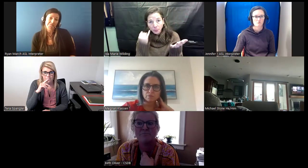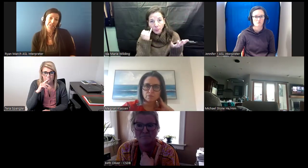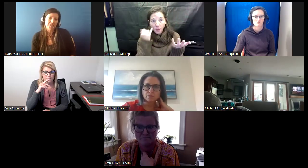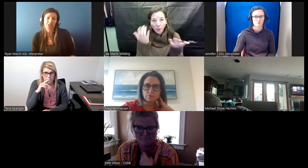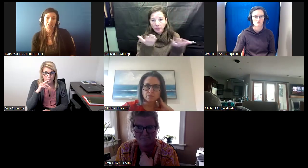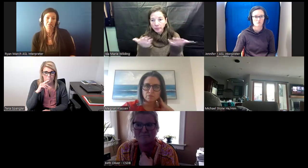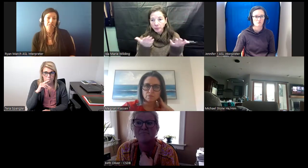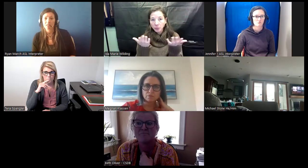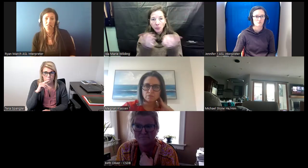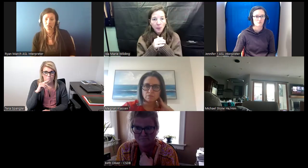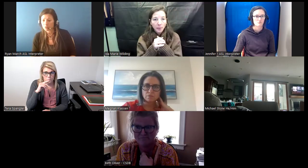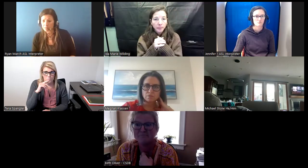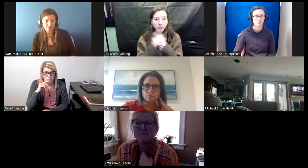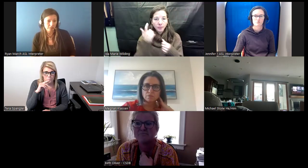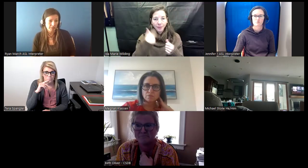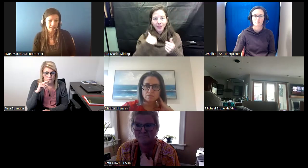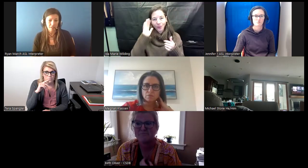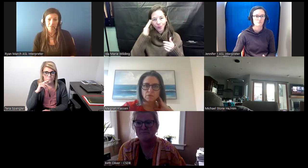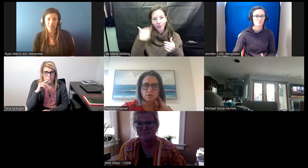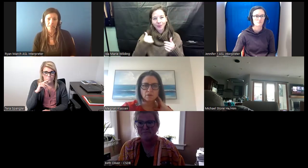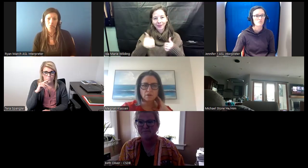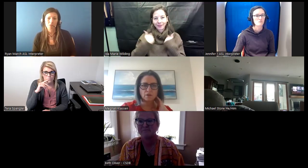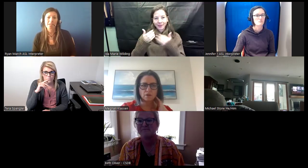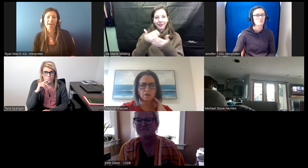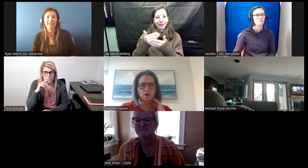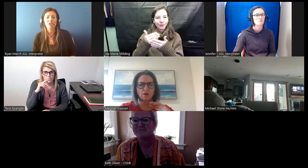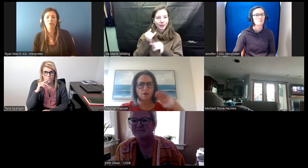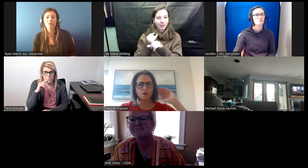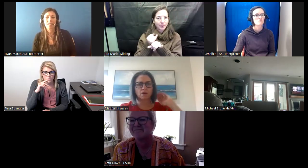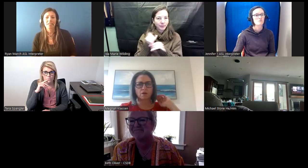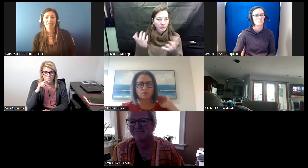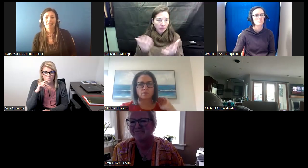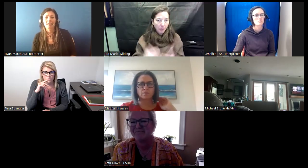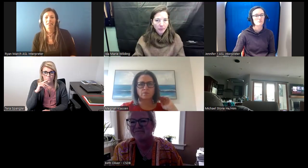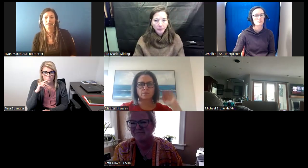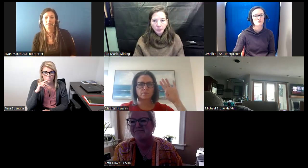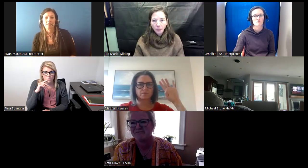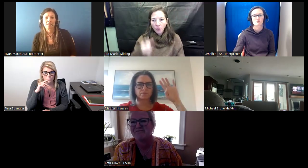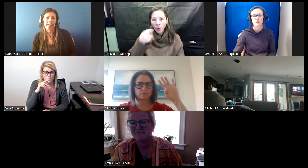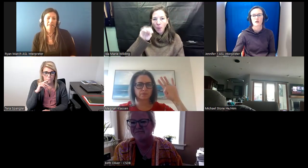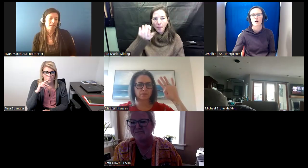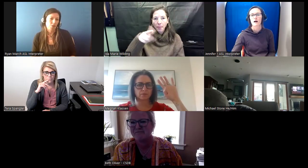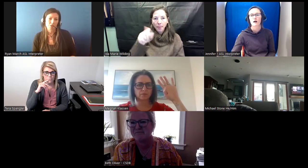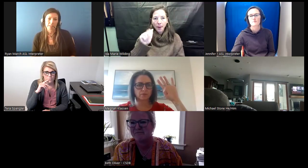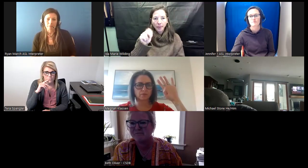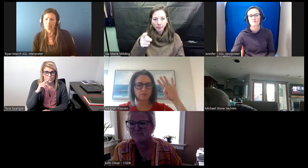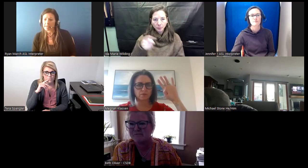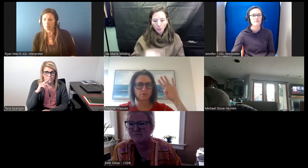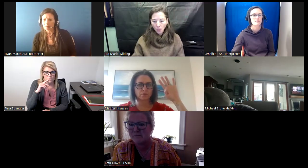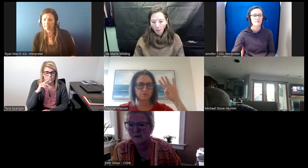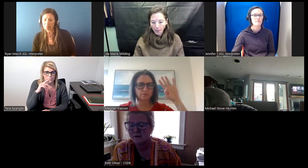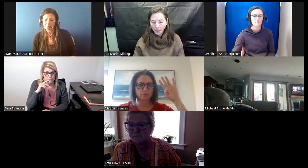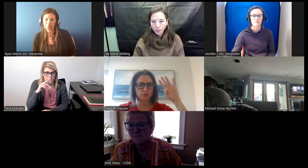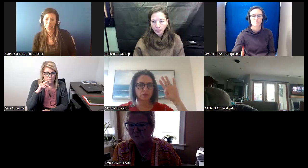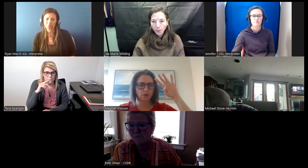could go, if nobody else, I mean, I could definitely, I know, yeah, that I'm closer to campus. Yeah.